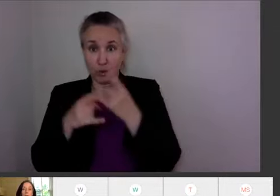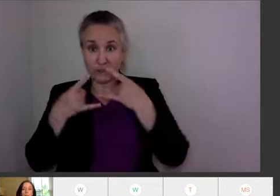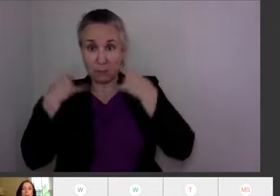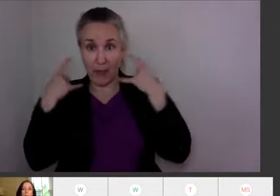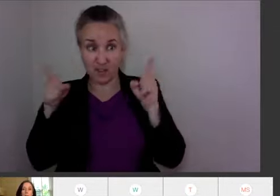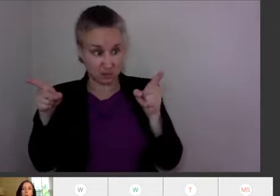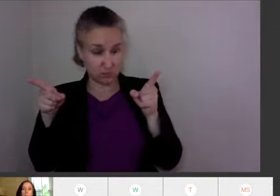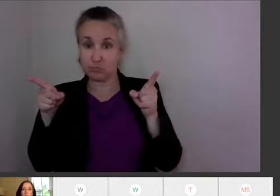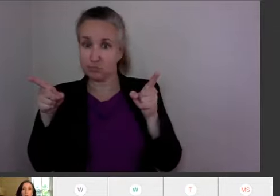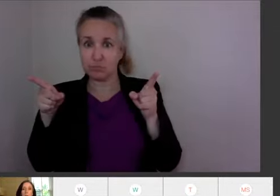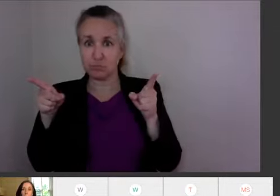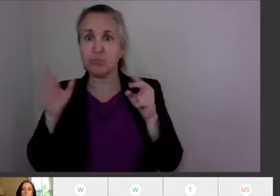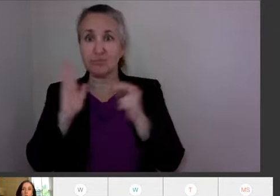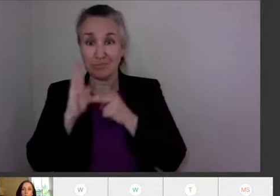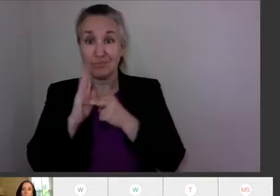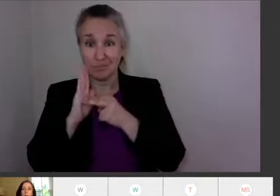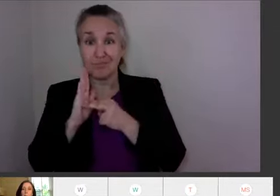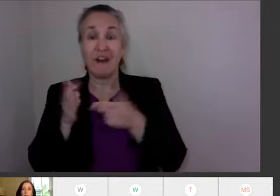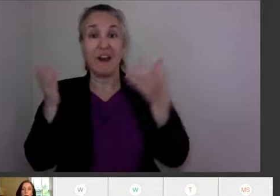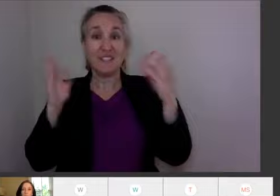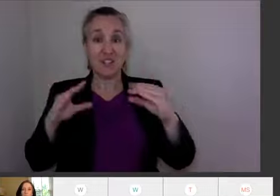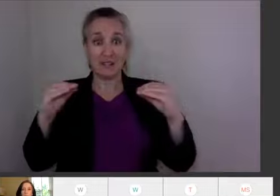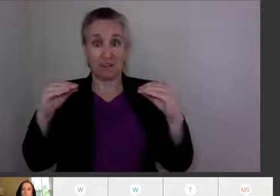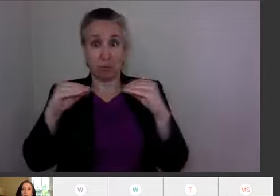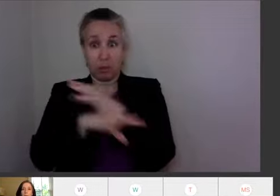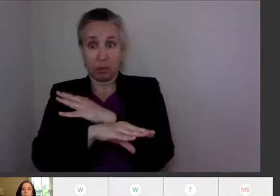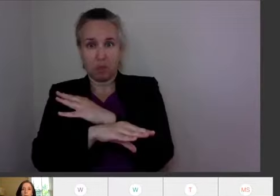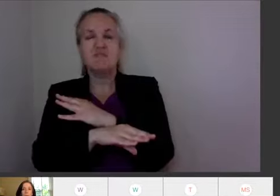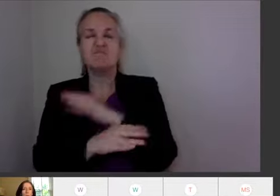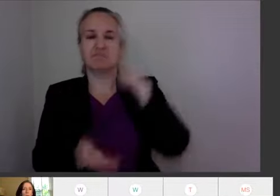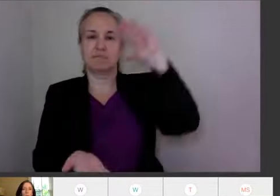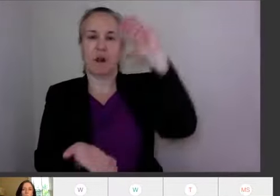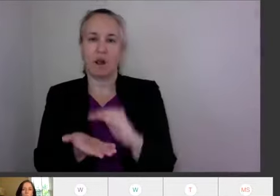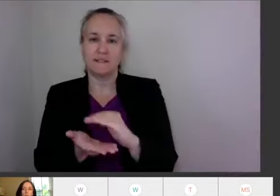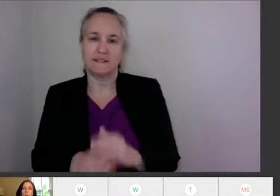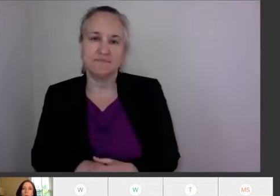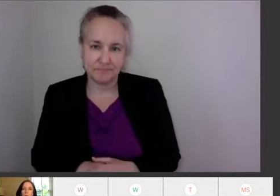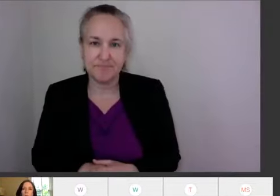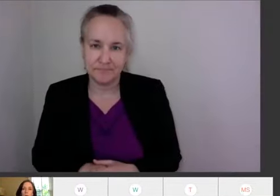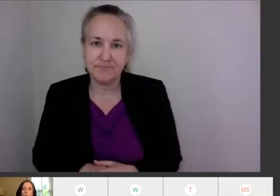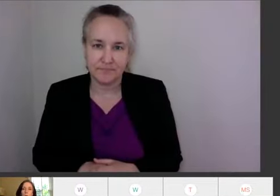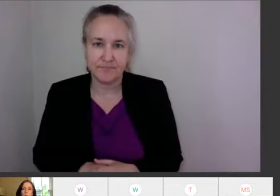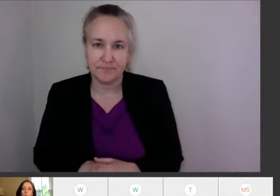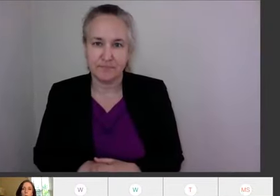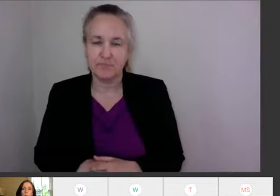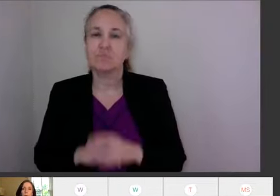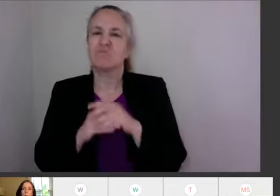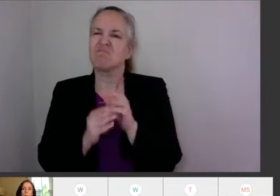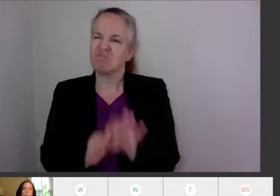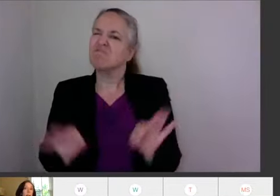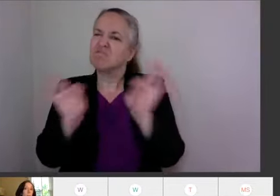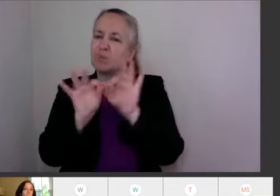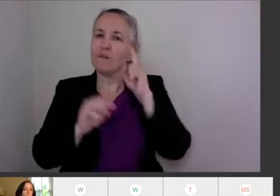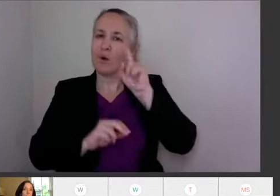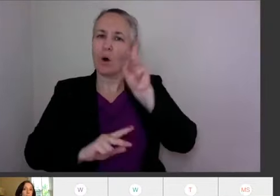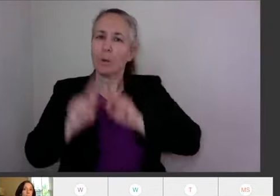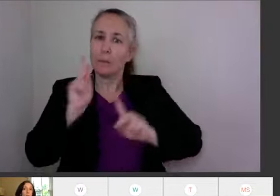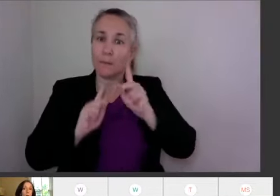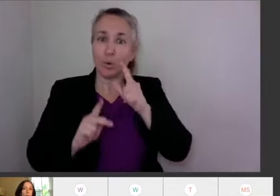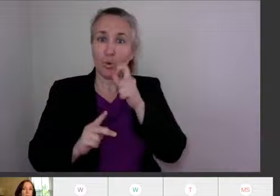will definitely decrease transmission of that virus. And I think it's particularly important for the people that may